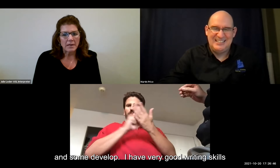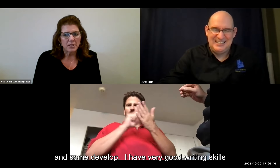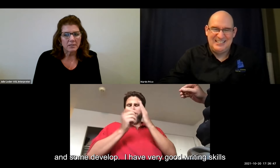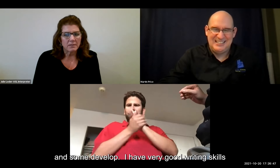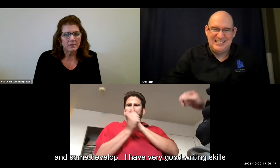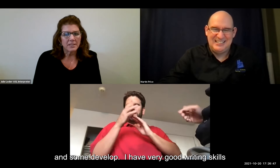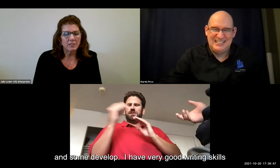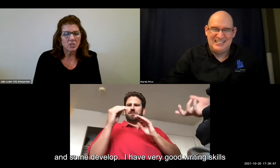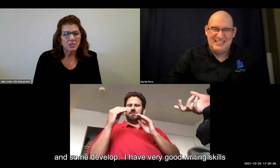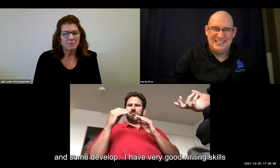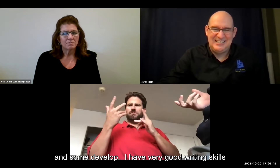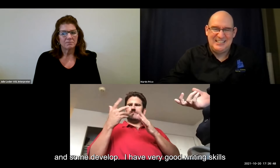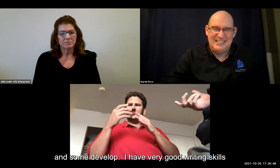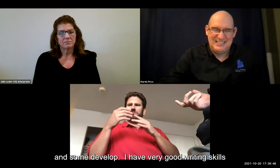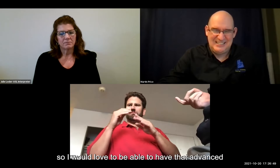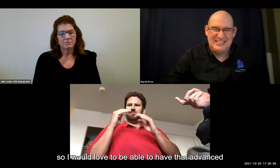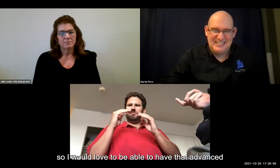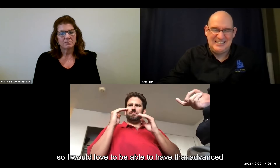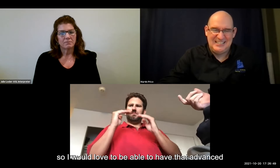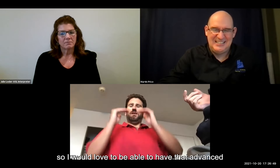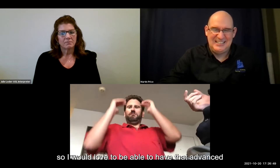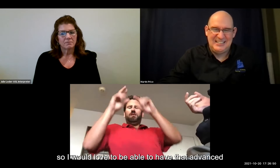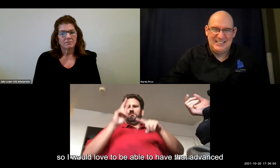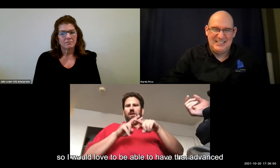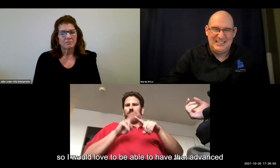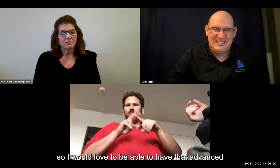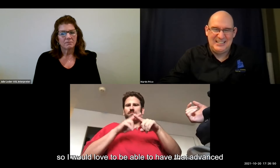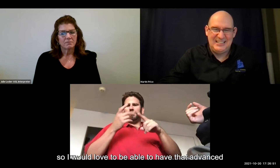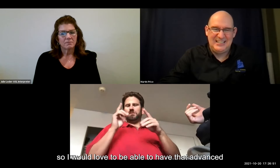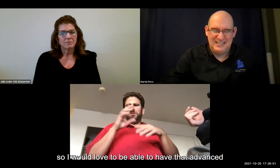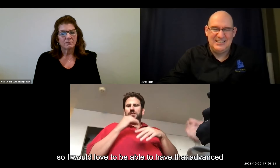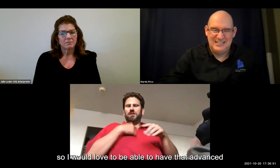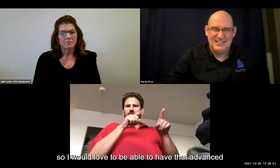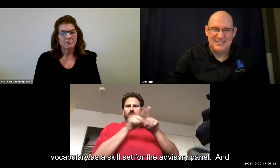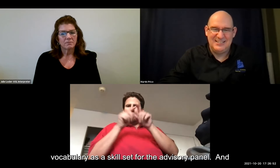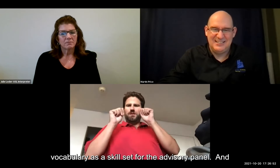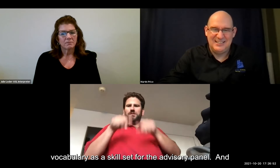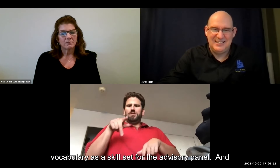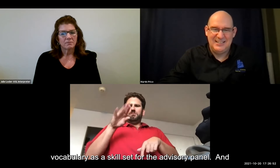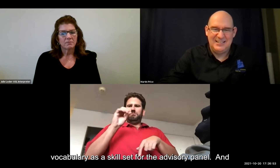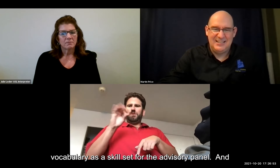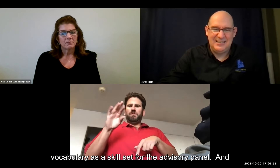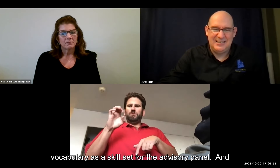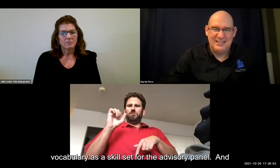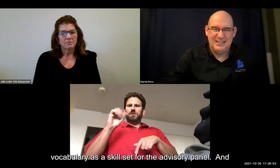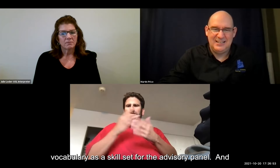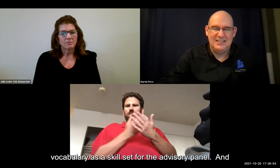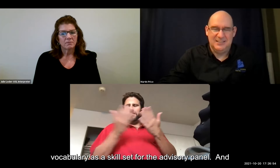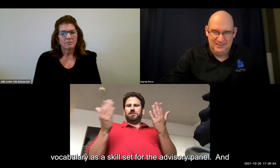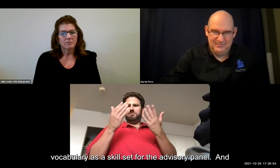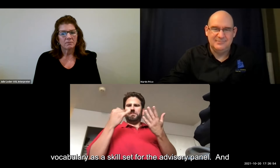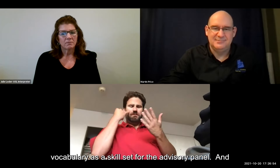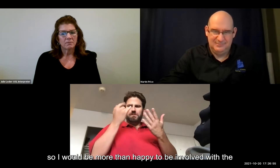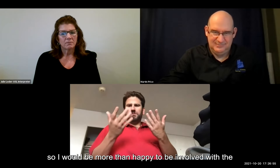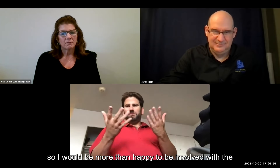I minored in. So I have very good writing skills, so I would love to be able to have that advanced vocabulary as a skill set for